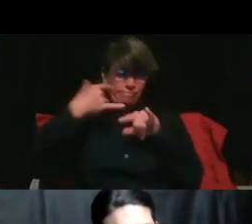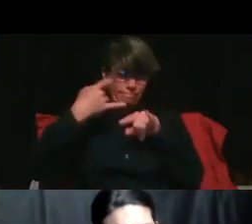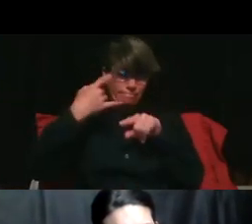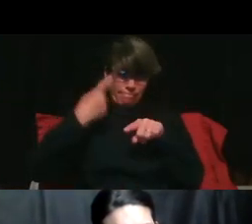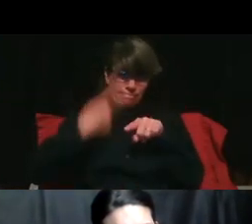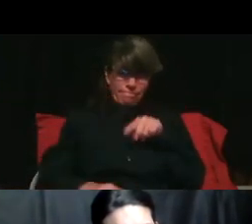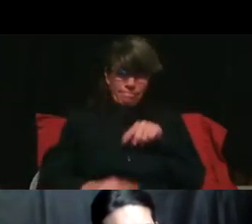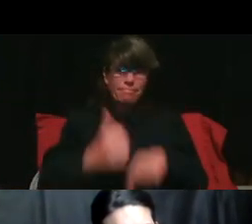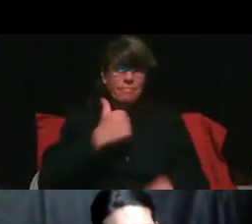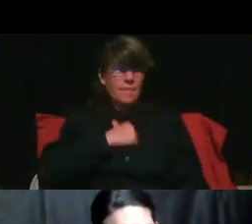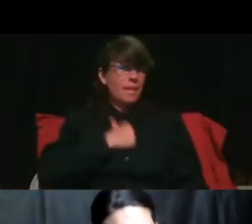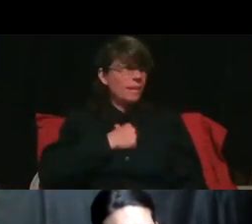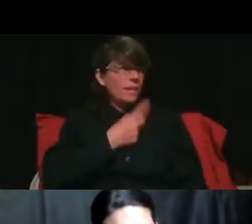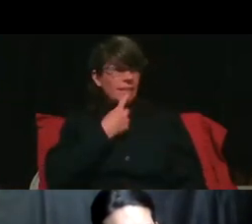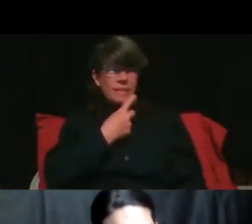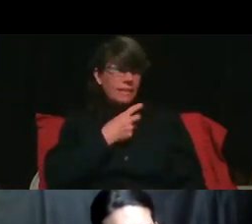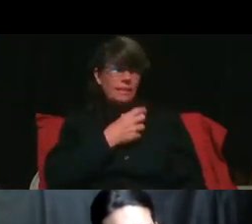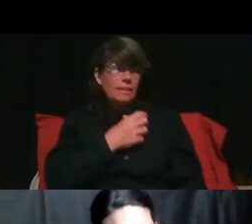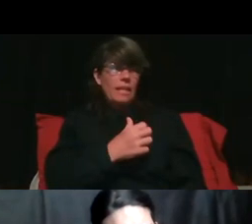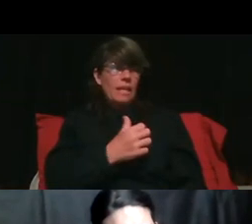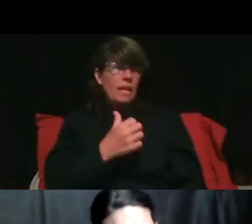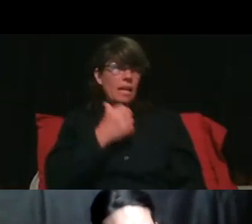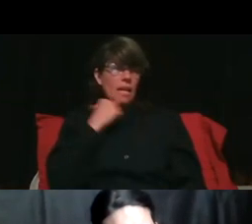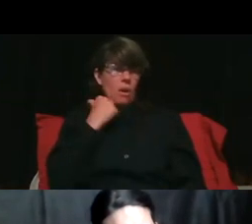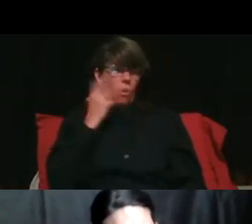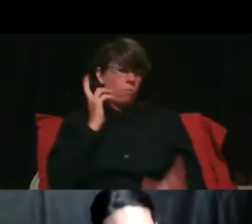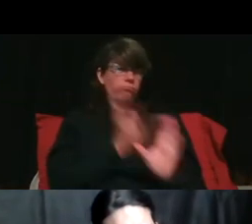I say, I won't be able to understand.